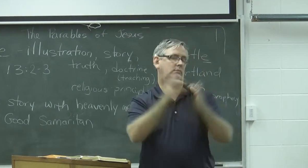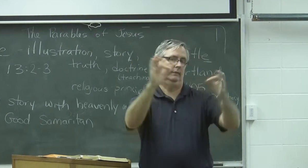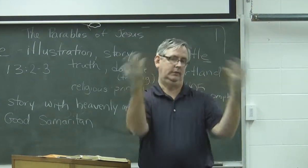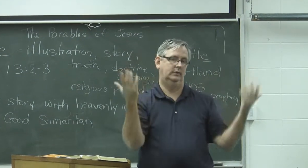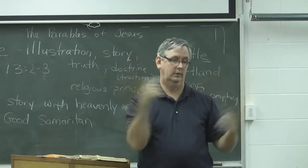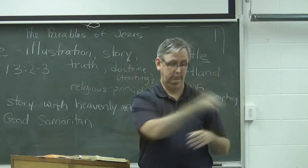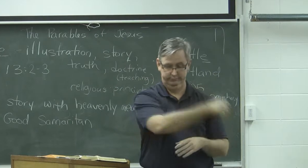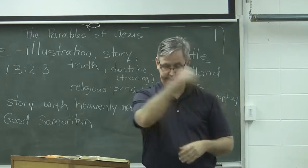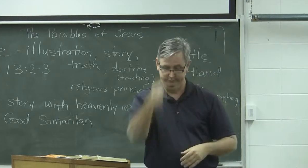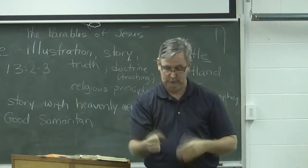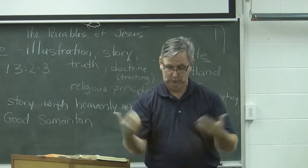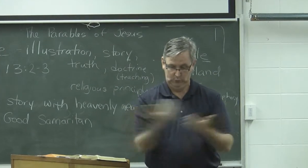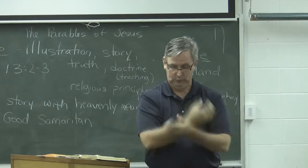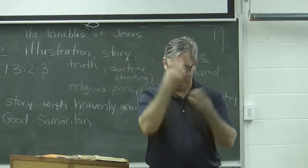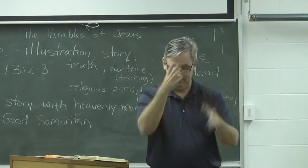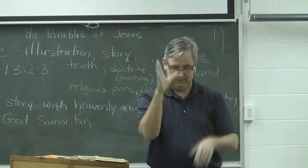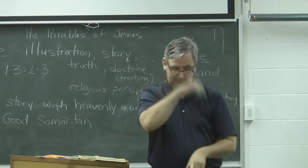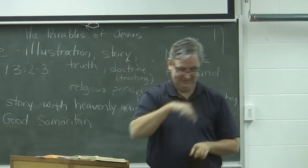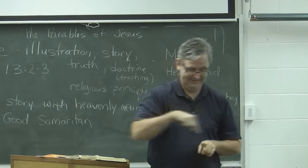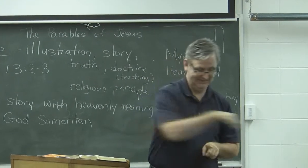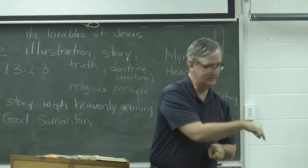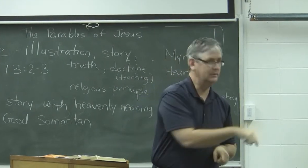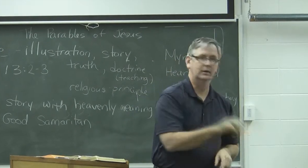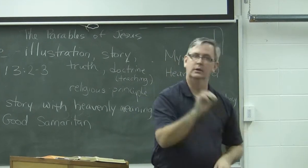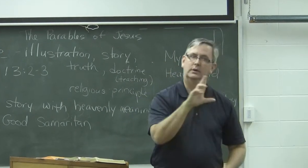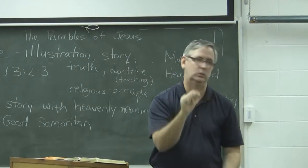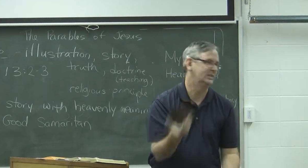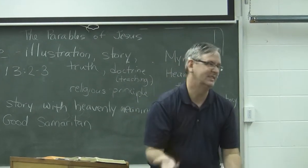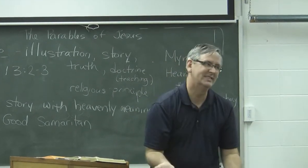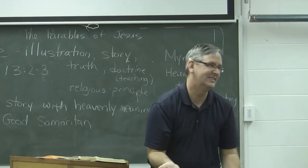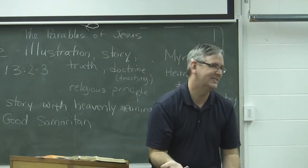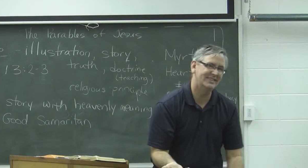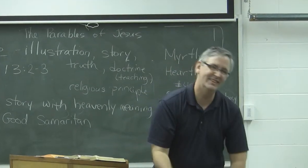And he graduated. If I missed, you can't just